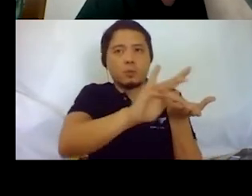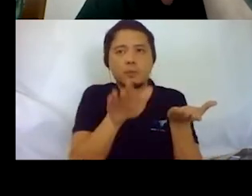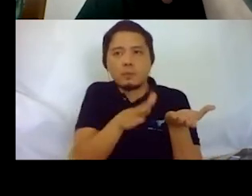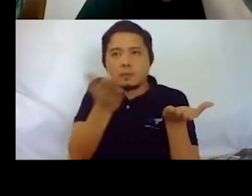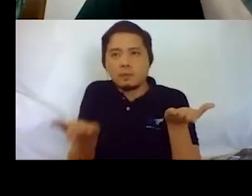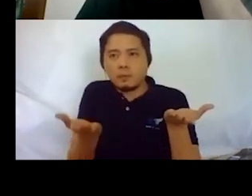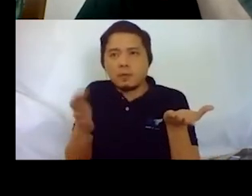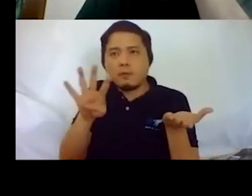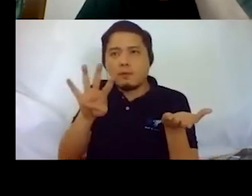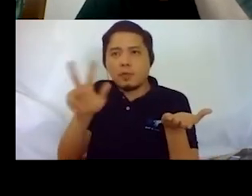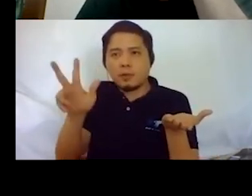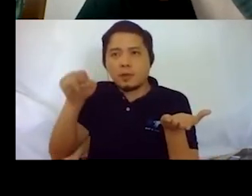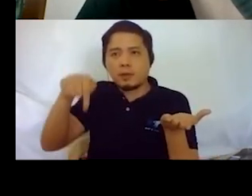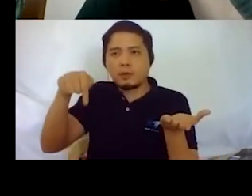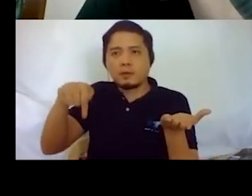after this lesson.